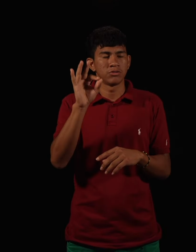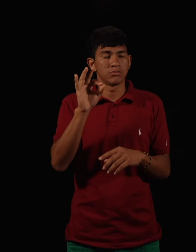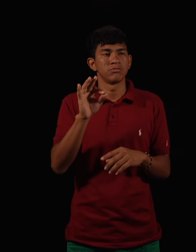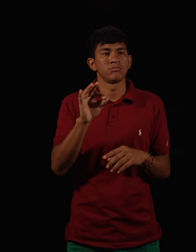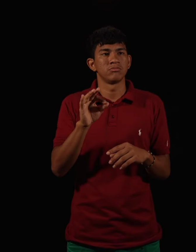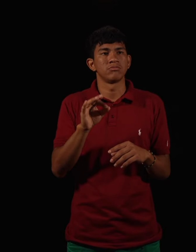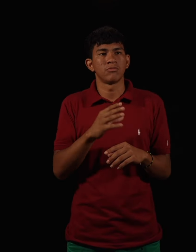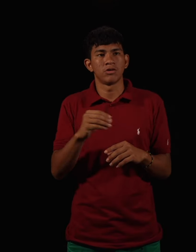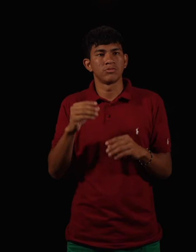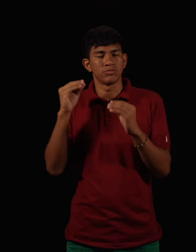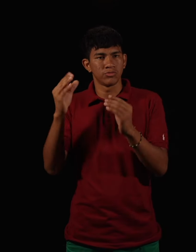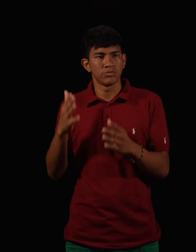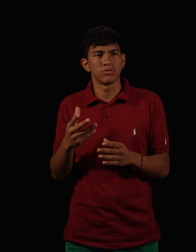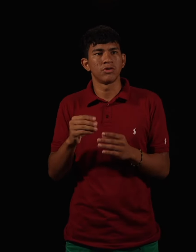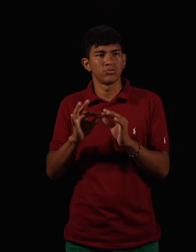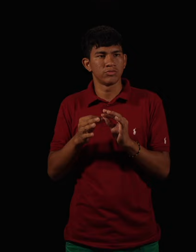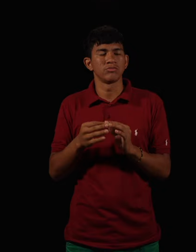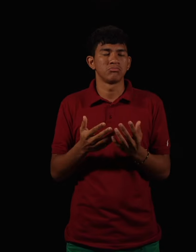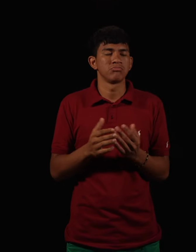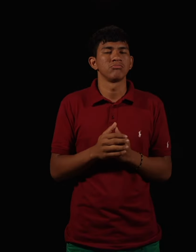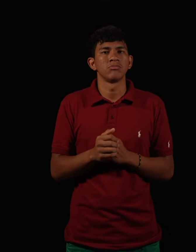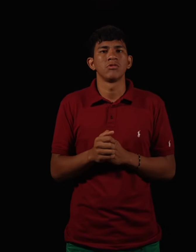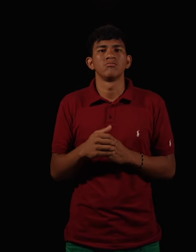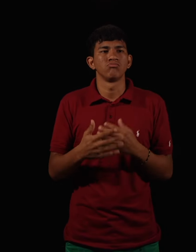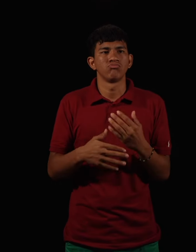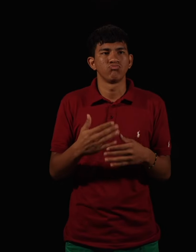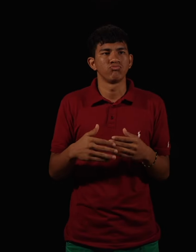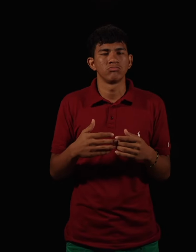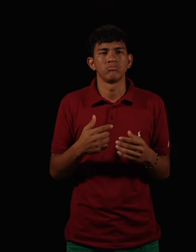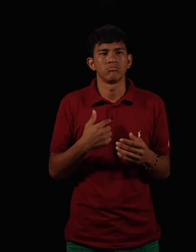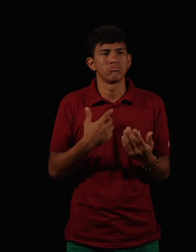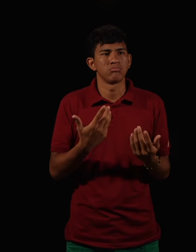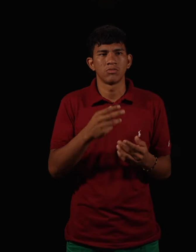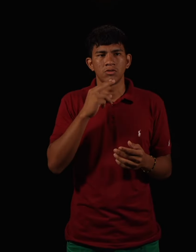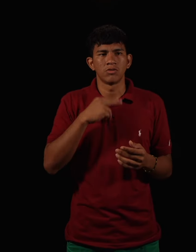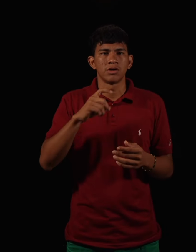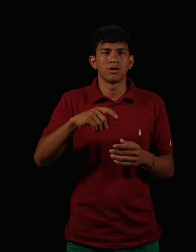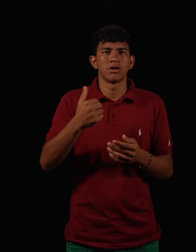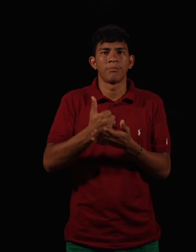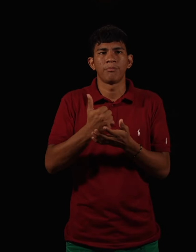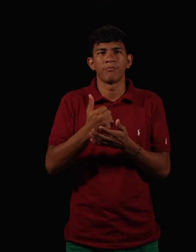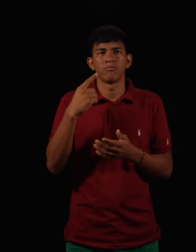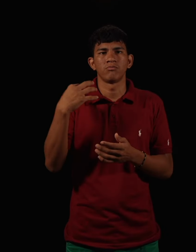I met a lot of them. Nancy preached and taught us some things.